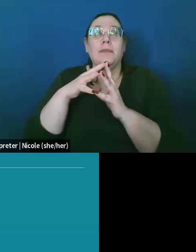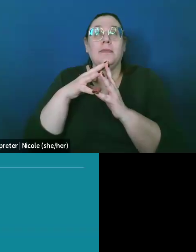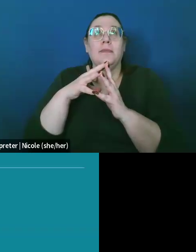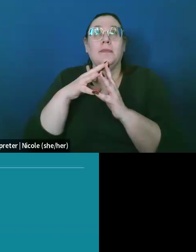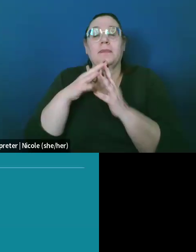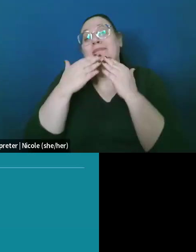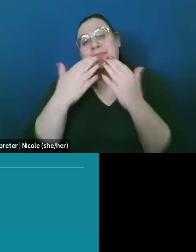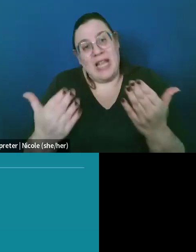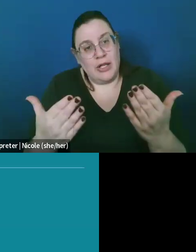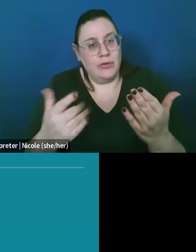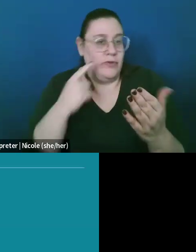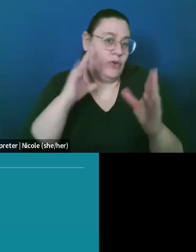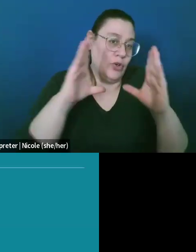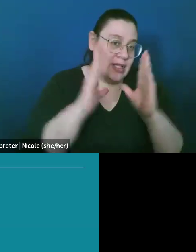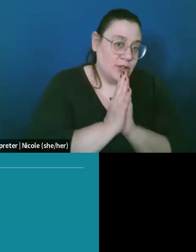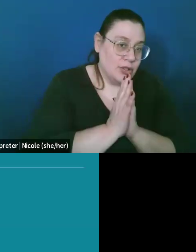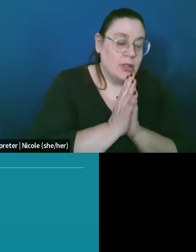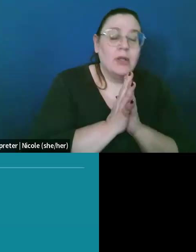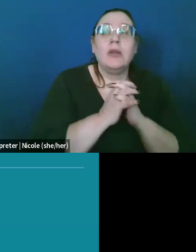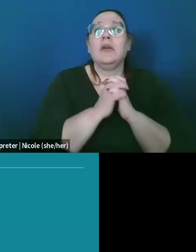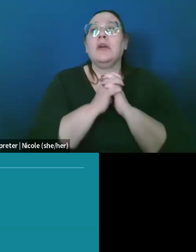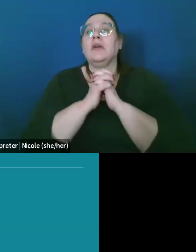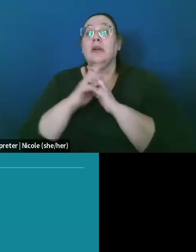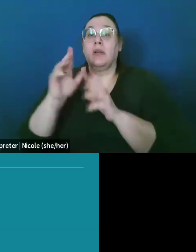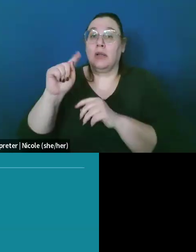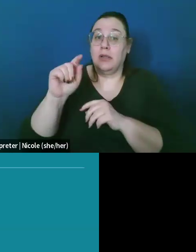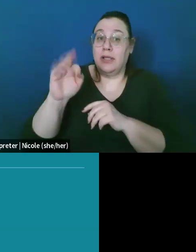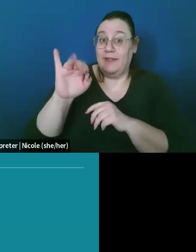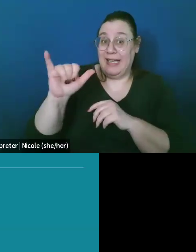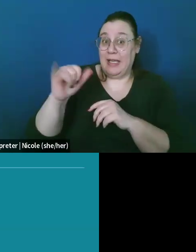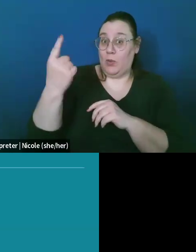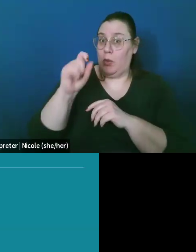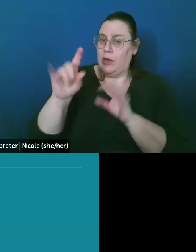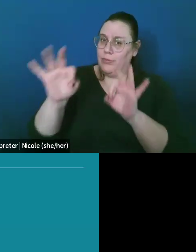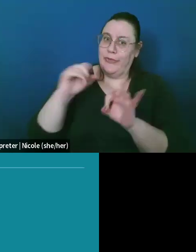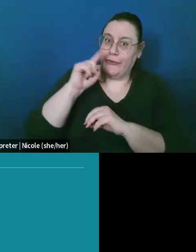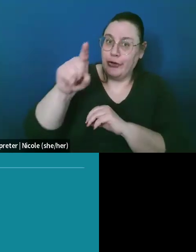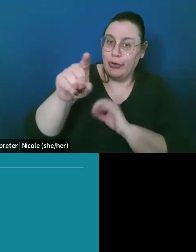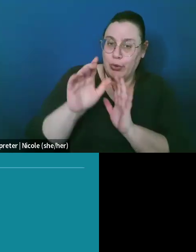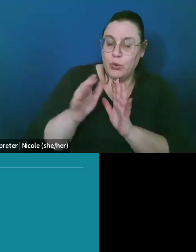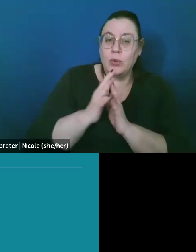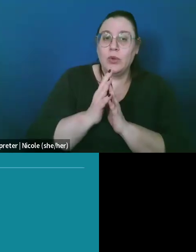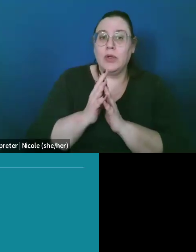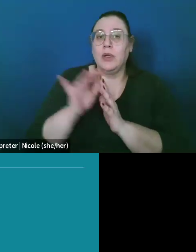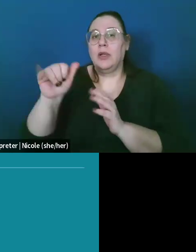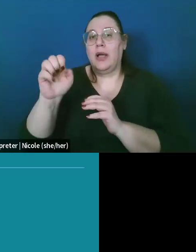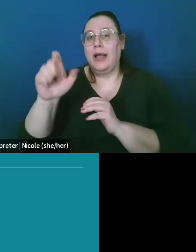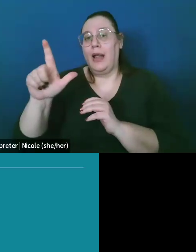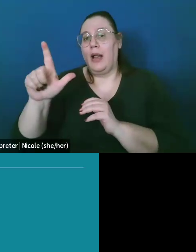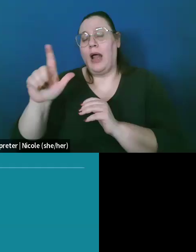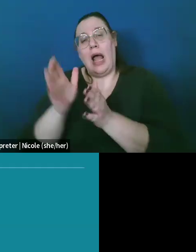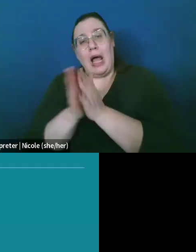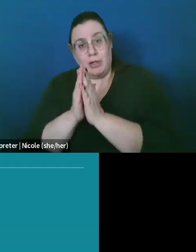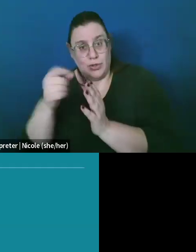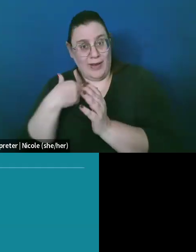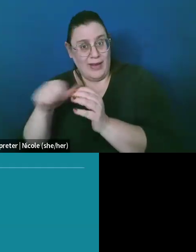thank you guys for your attention. So Tiffany, this one I think is for you. Yael Warshel asks, do you have advice